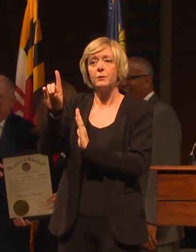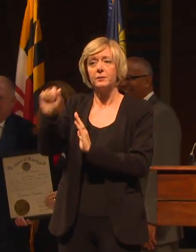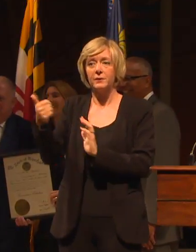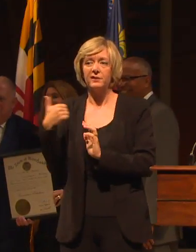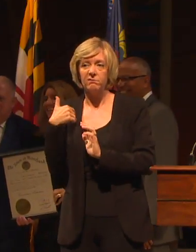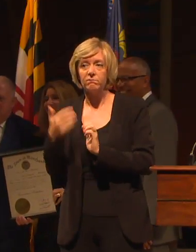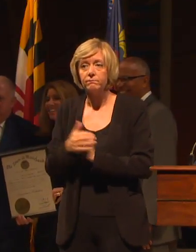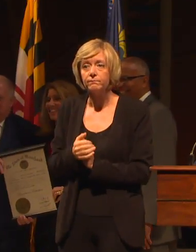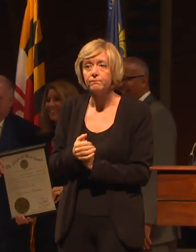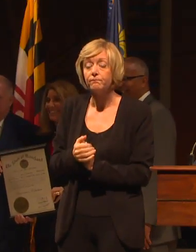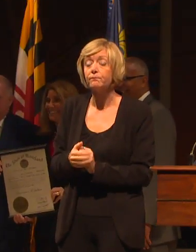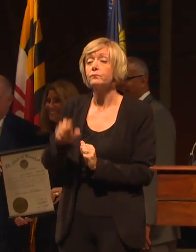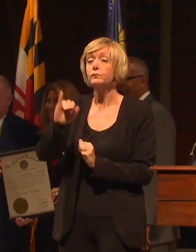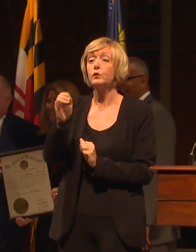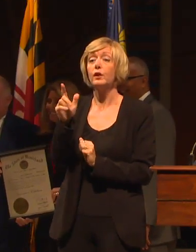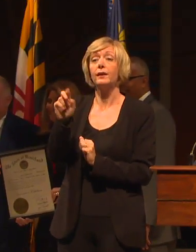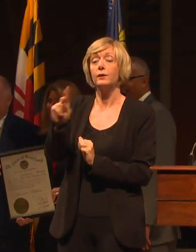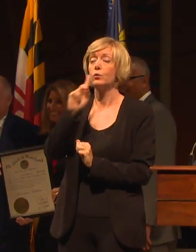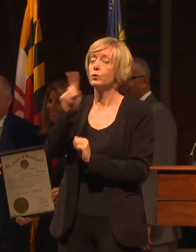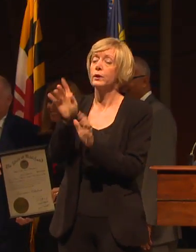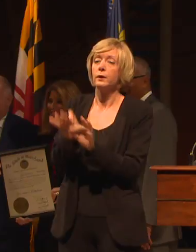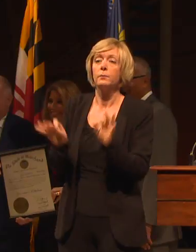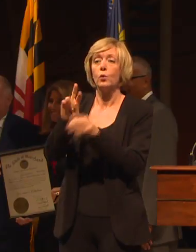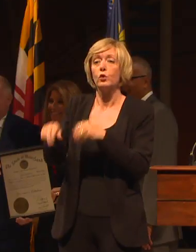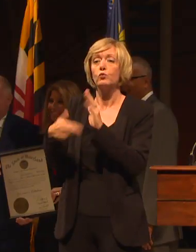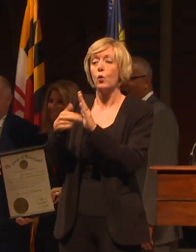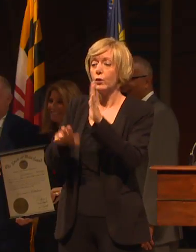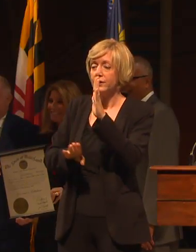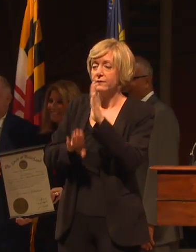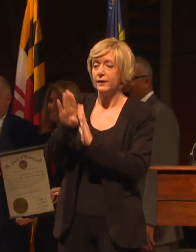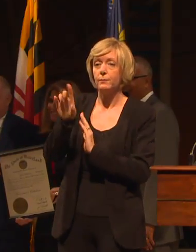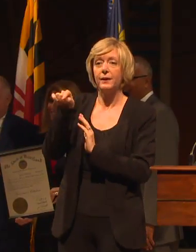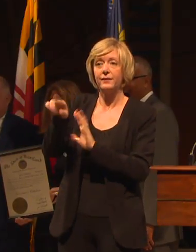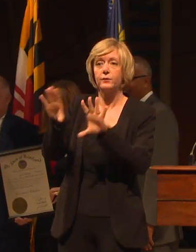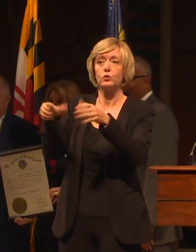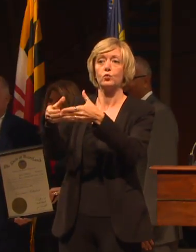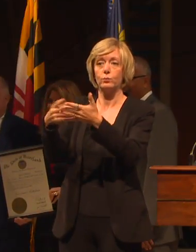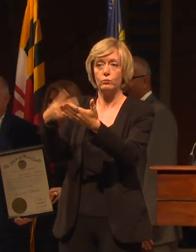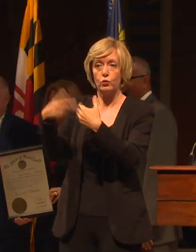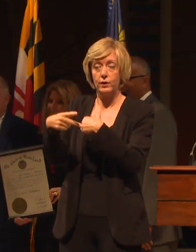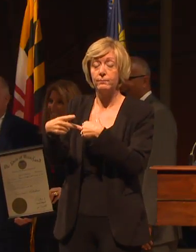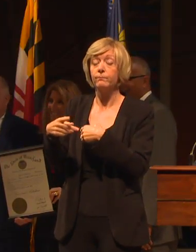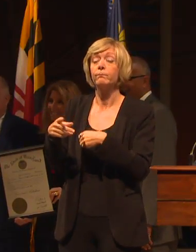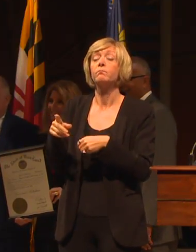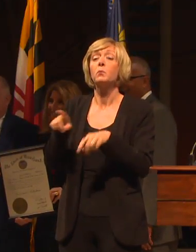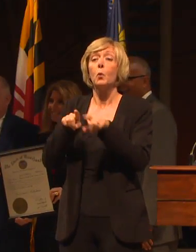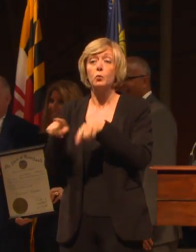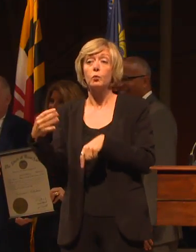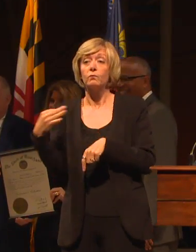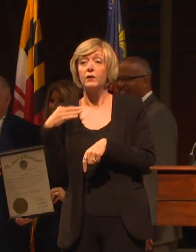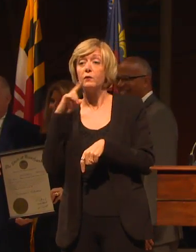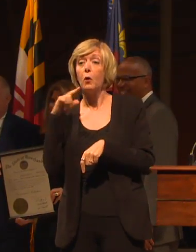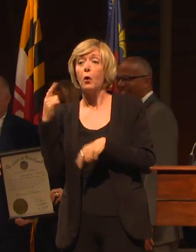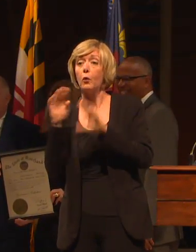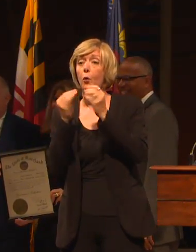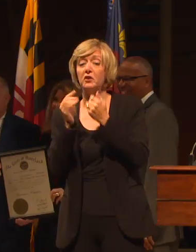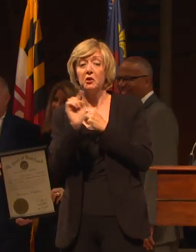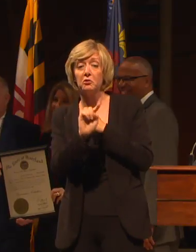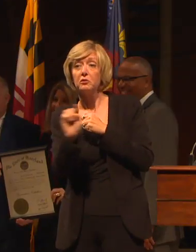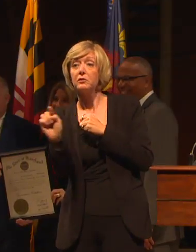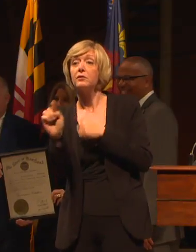disabilities. Jillian was instrumental in the creation of this development. Additionally, she volunteers for several other